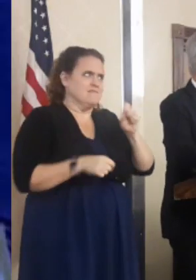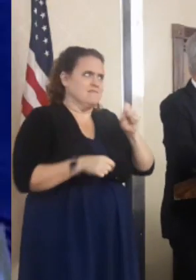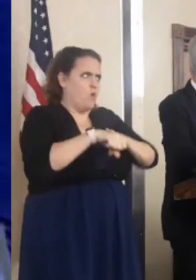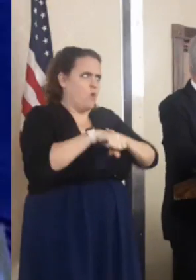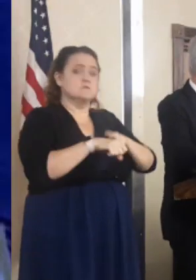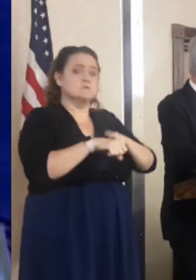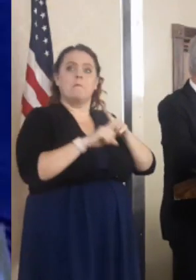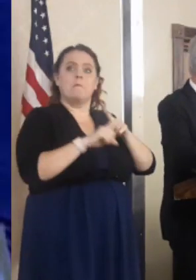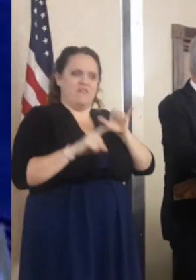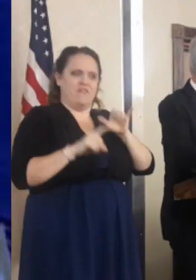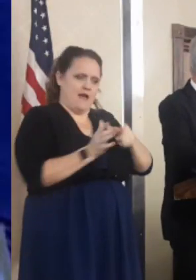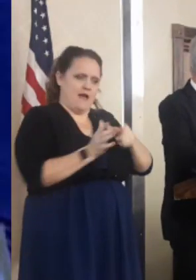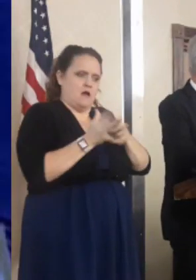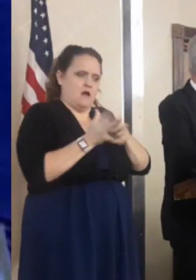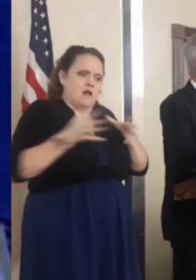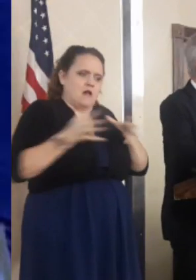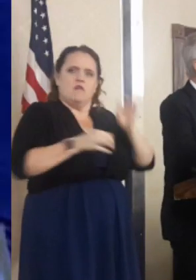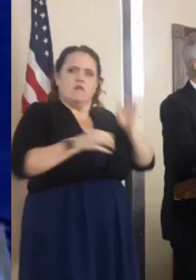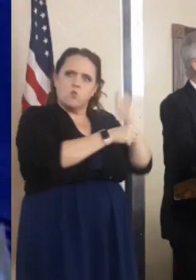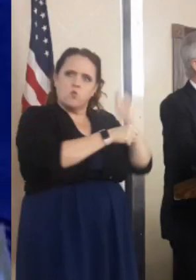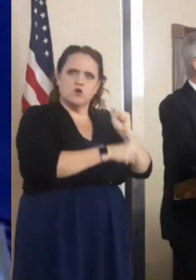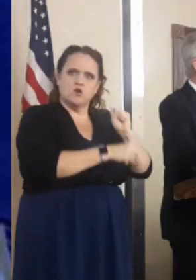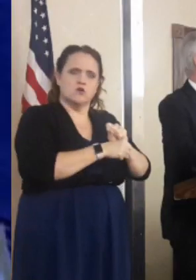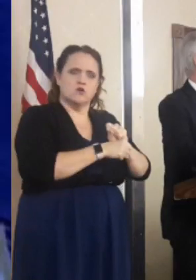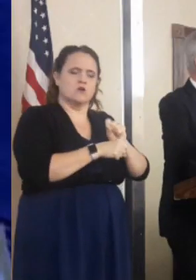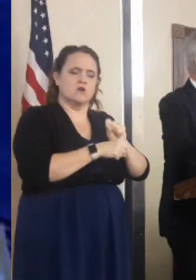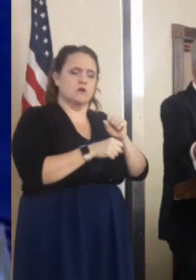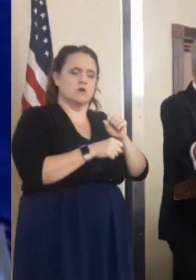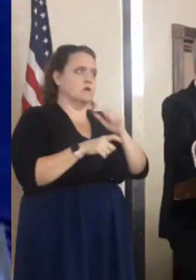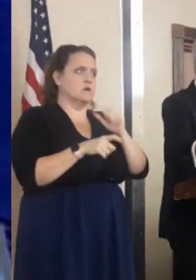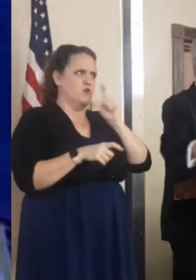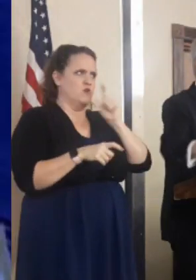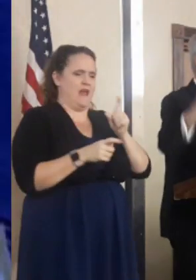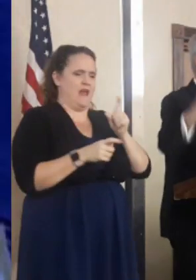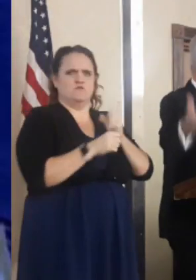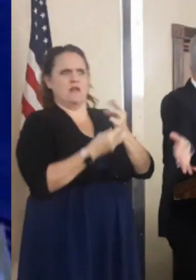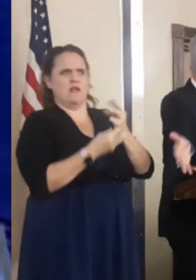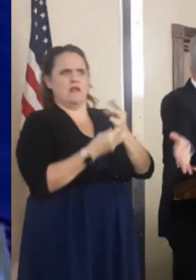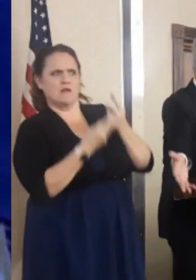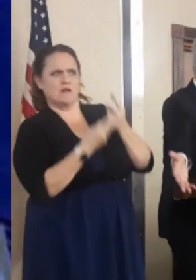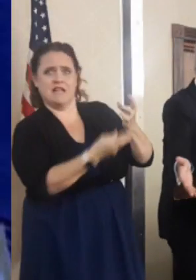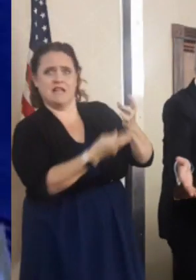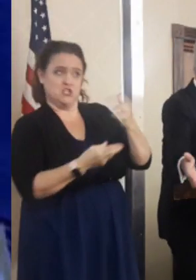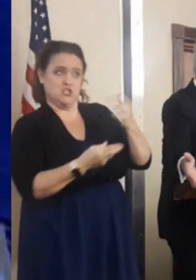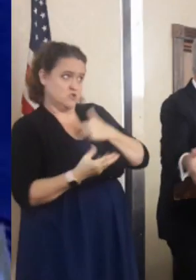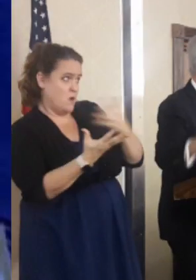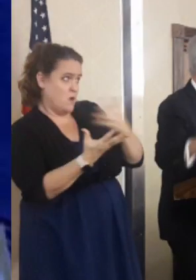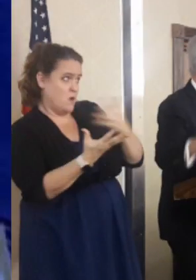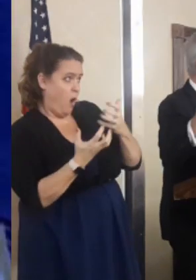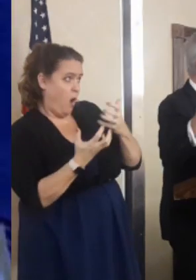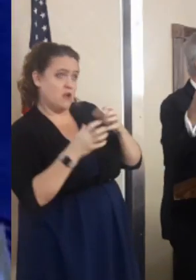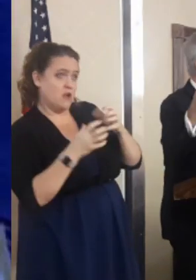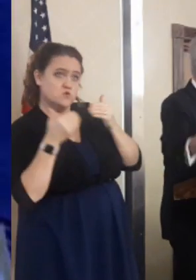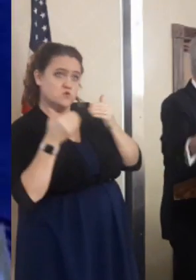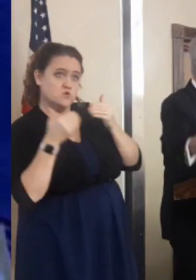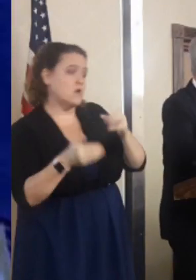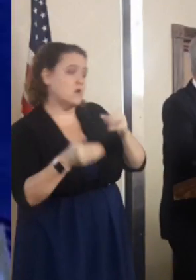around election integrity, but we don't have to make recommendations to the body about do we want to do this or not, right? Do we want to do